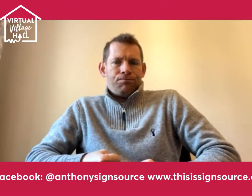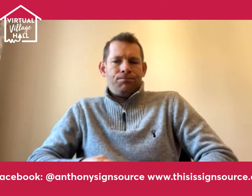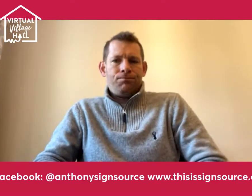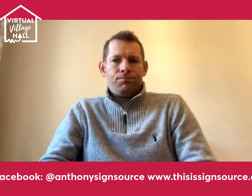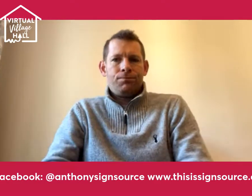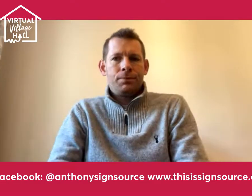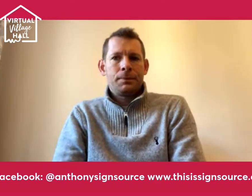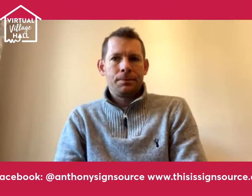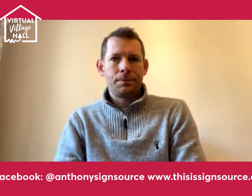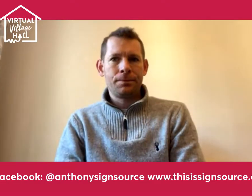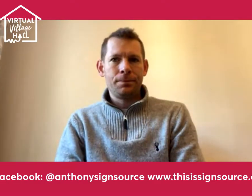big.